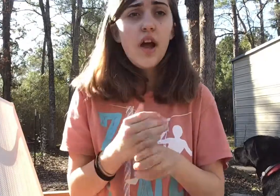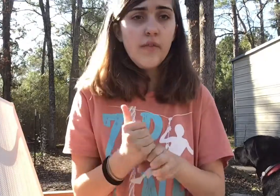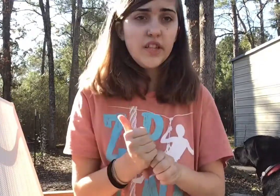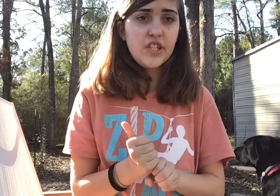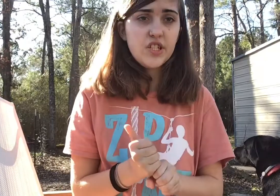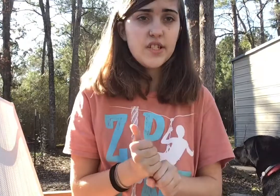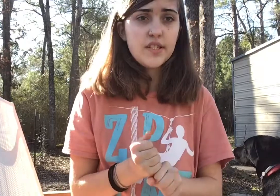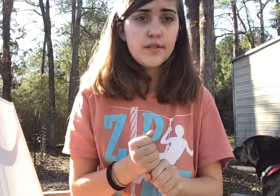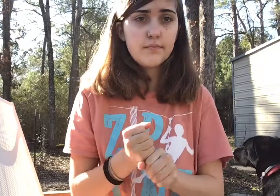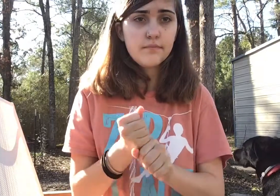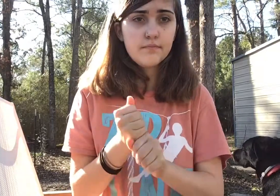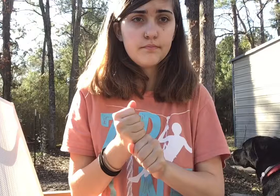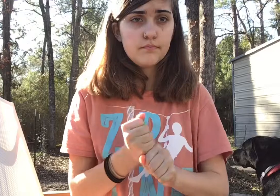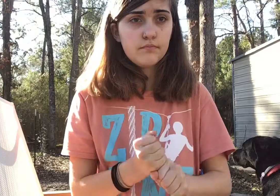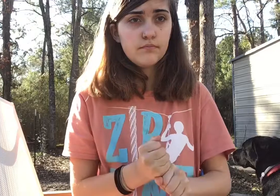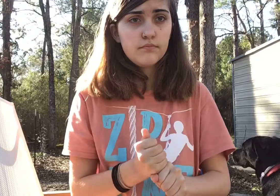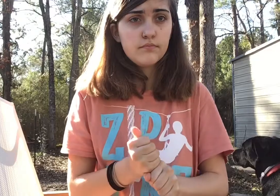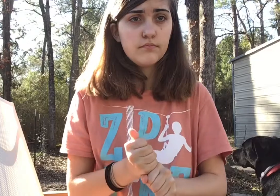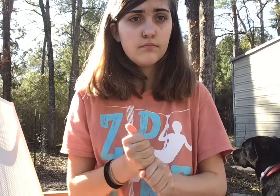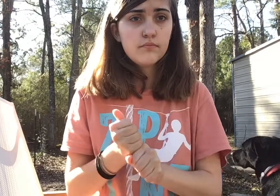of allegiance,